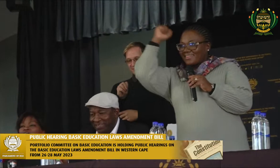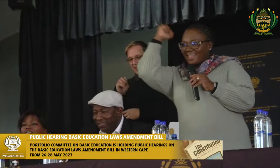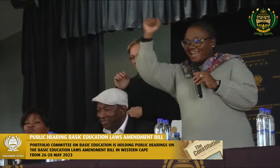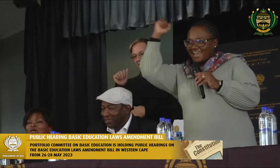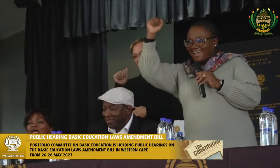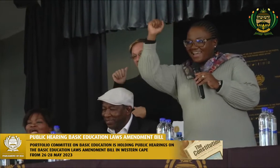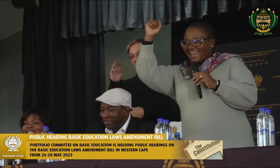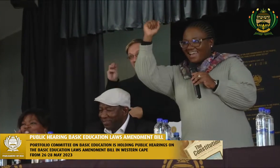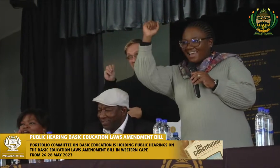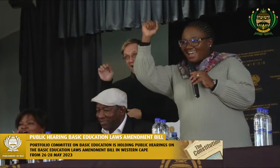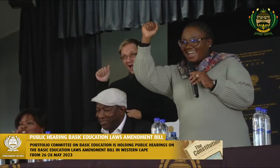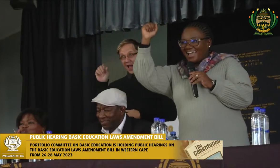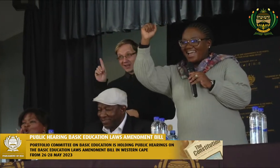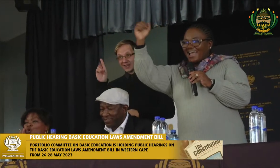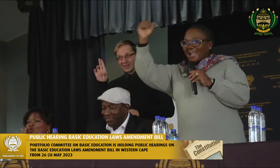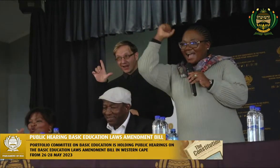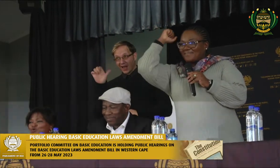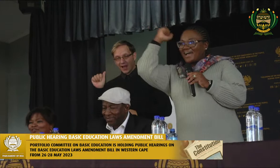Amanda.